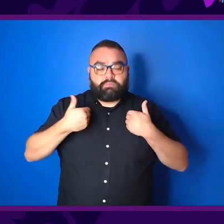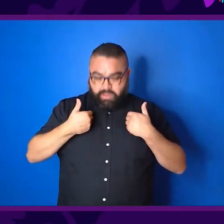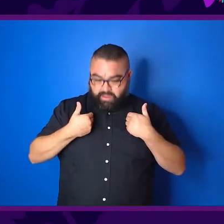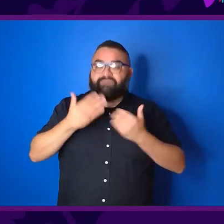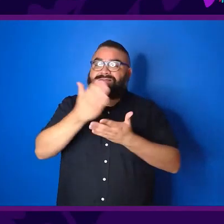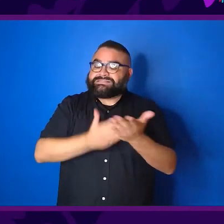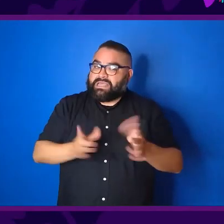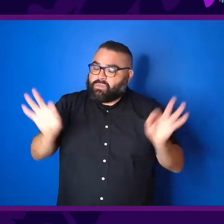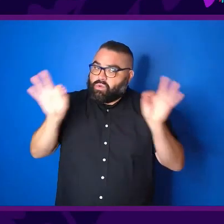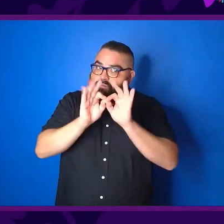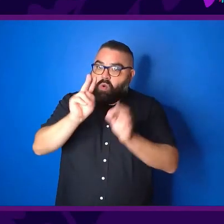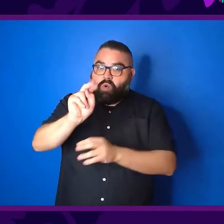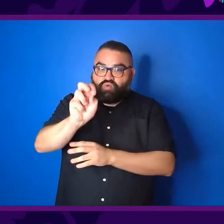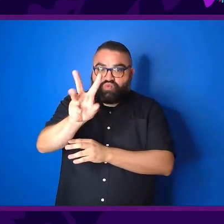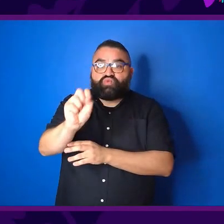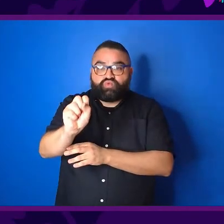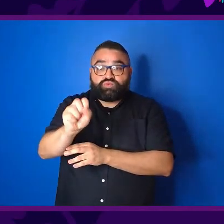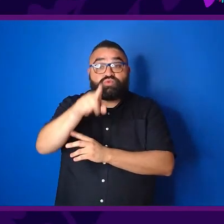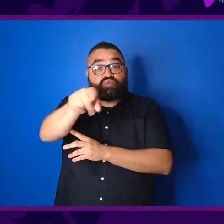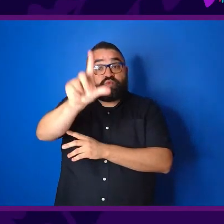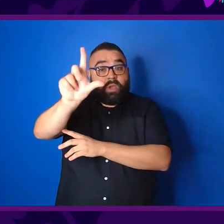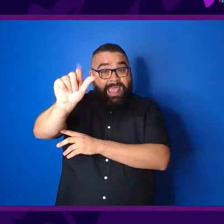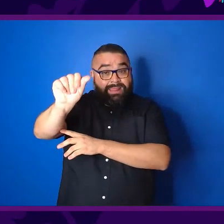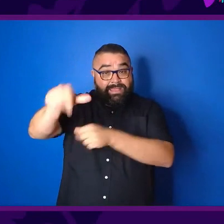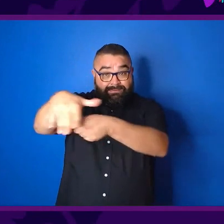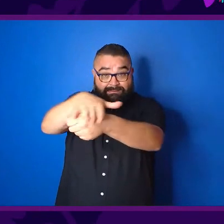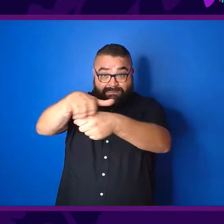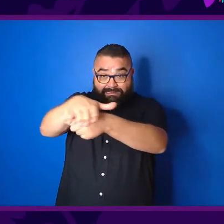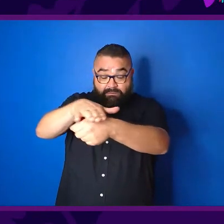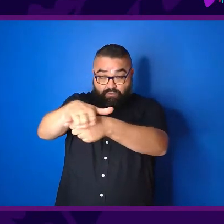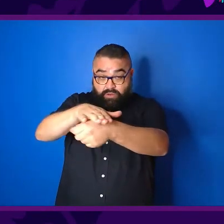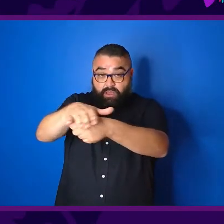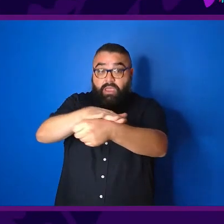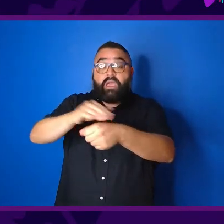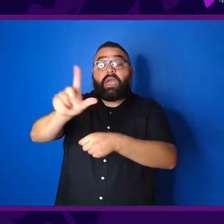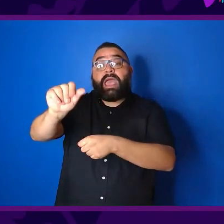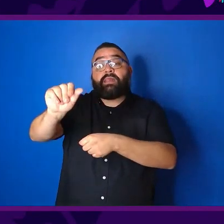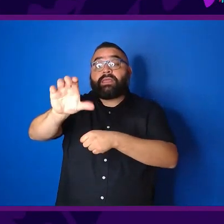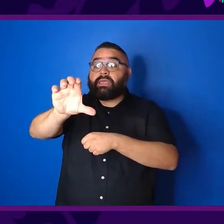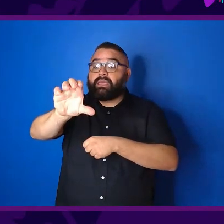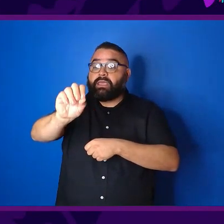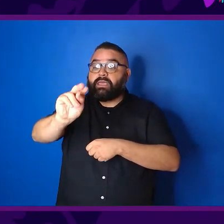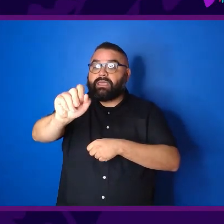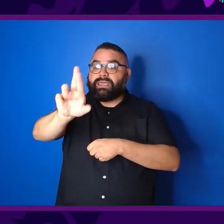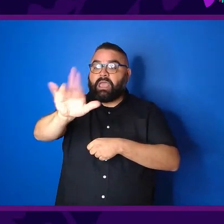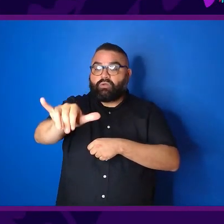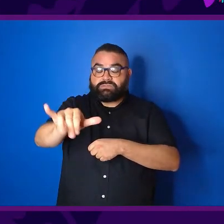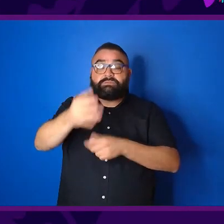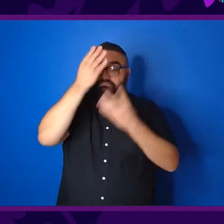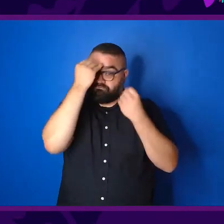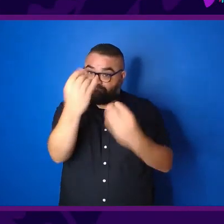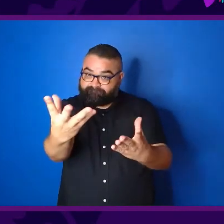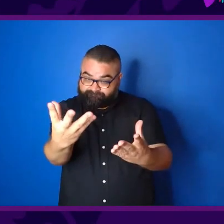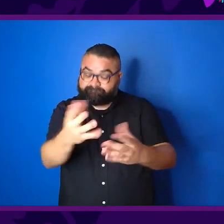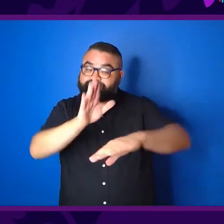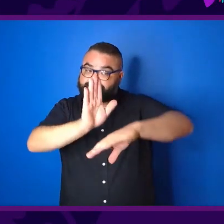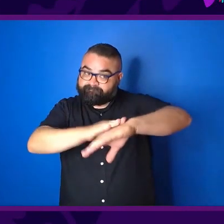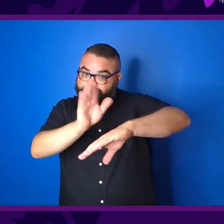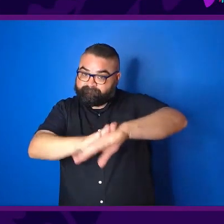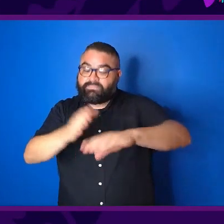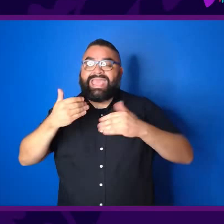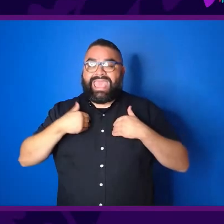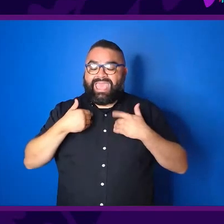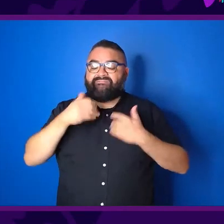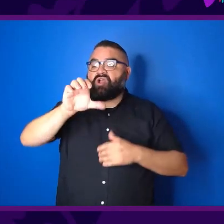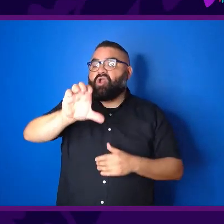If you are in the Los Angeles area, in Los Angeles County, please understand that they have issued a citywide curfew for tonight